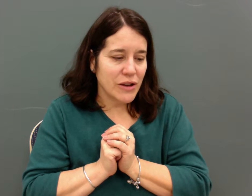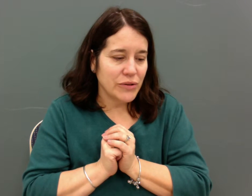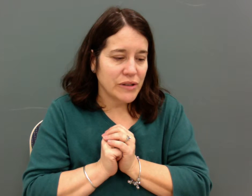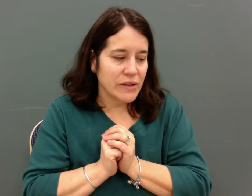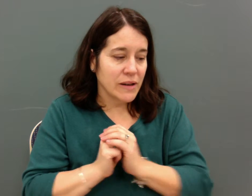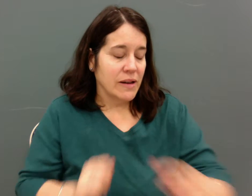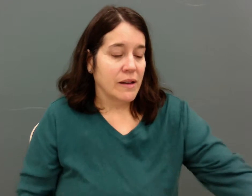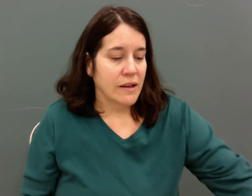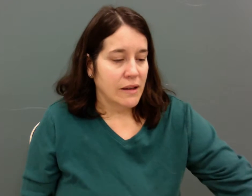used.